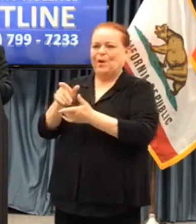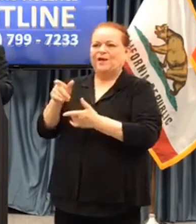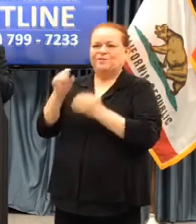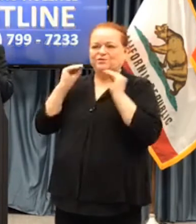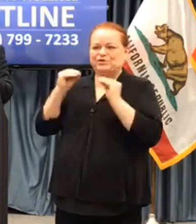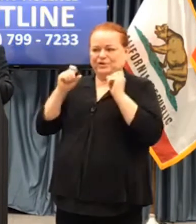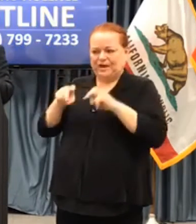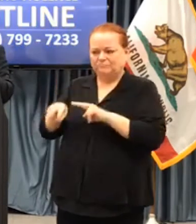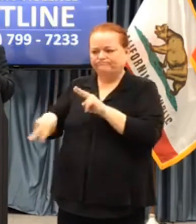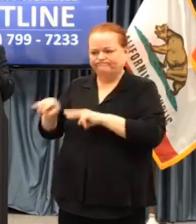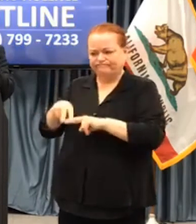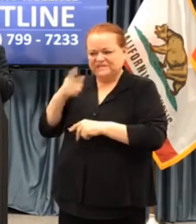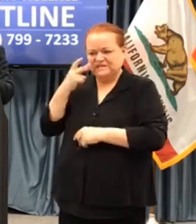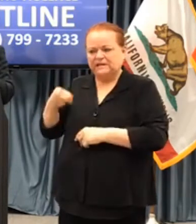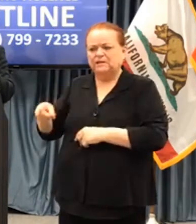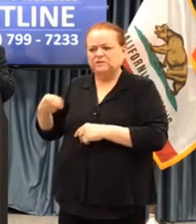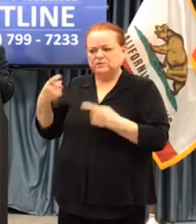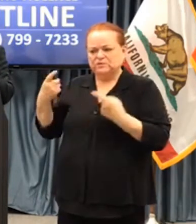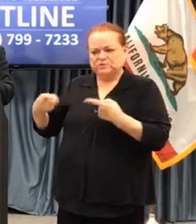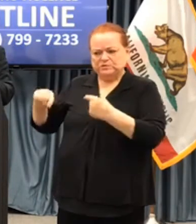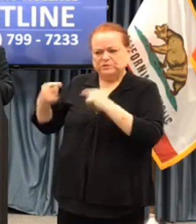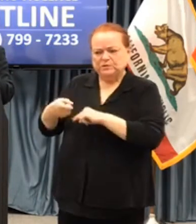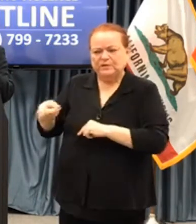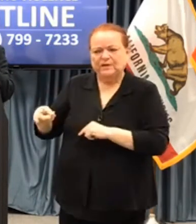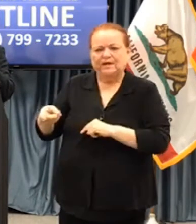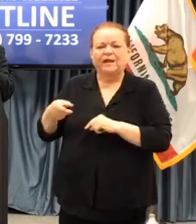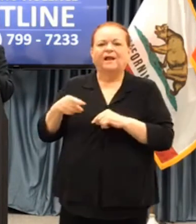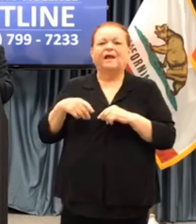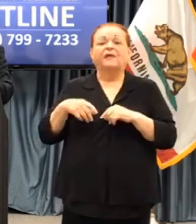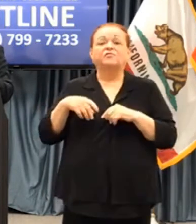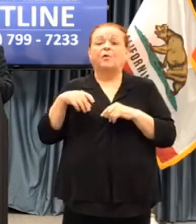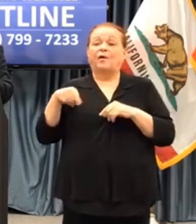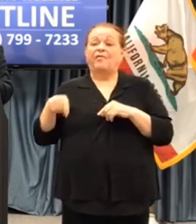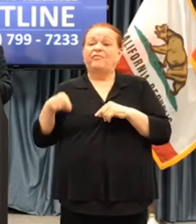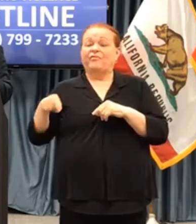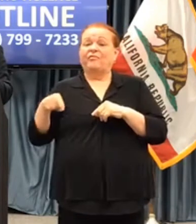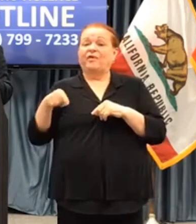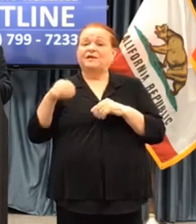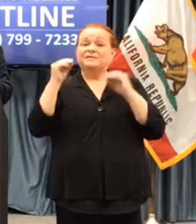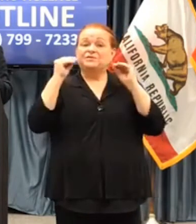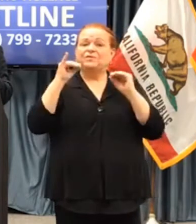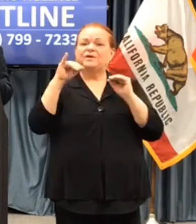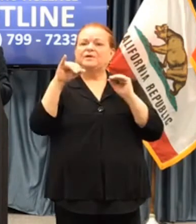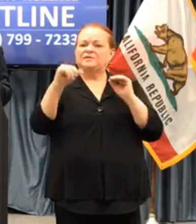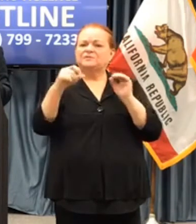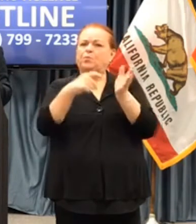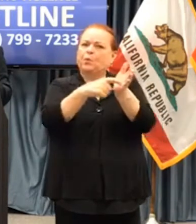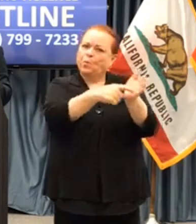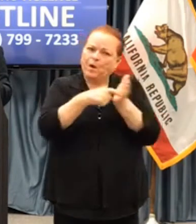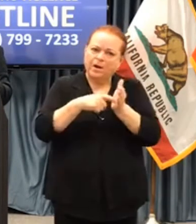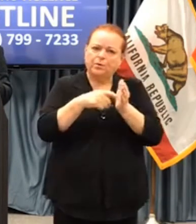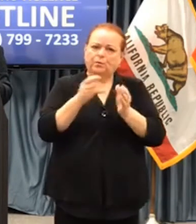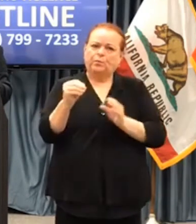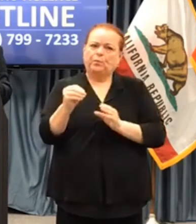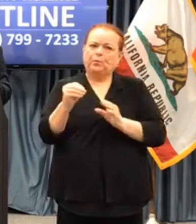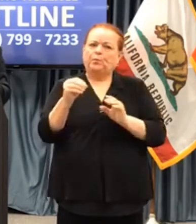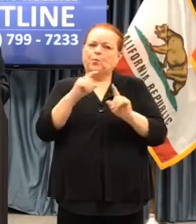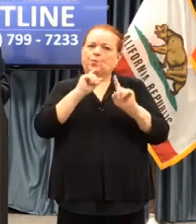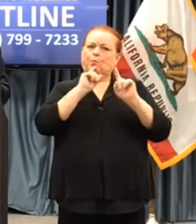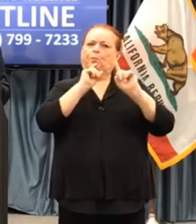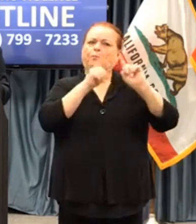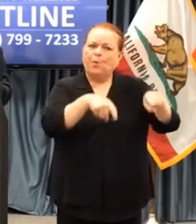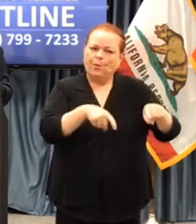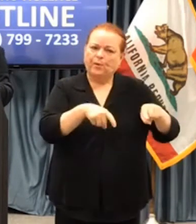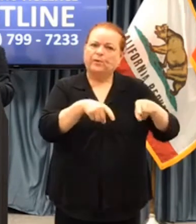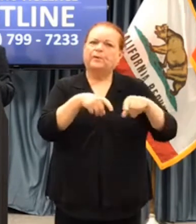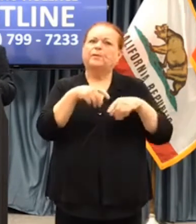They're legally obligated to report suspicious activity that they think is leading to abuse. Given the